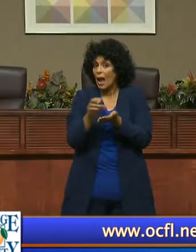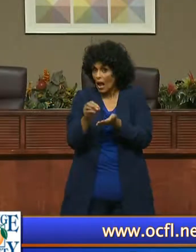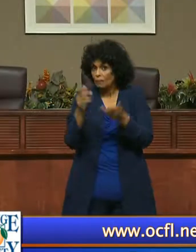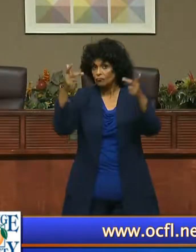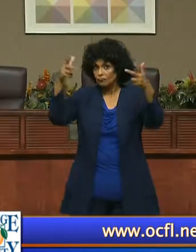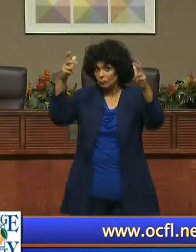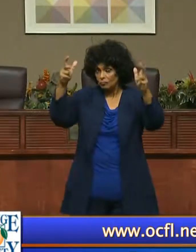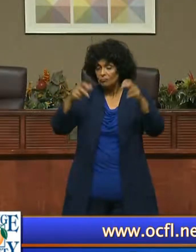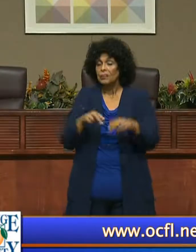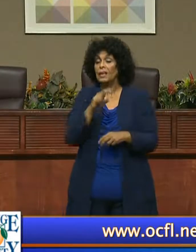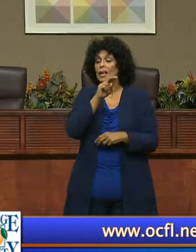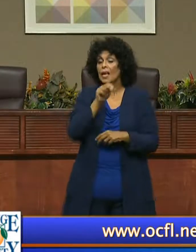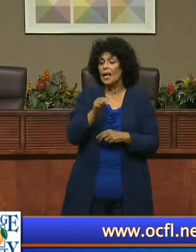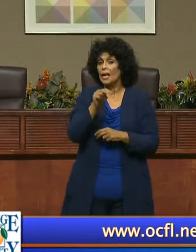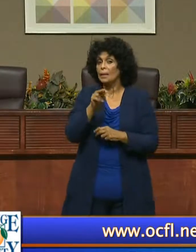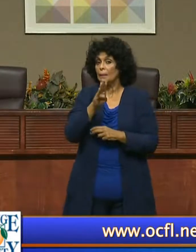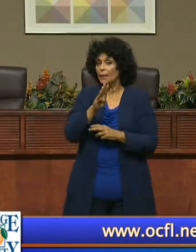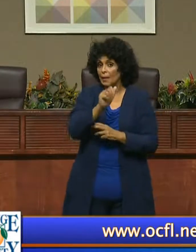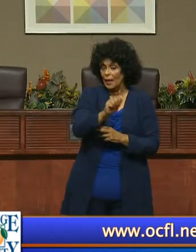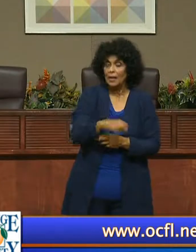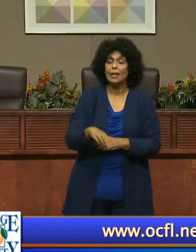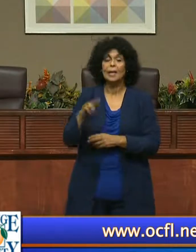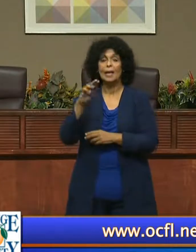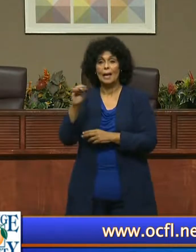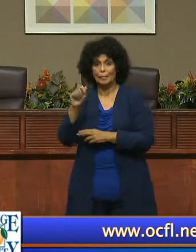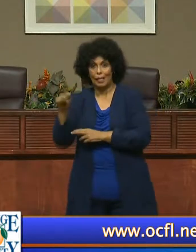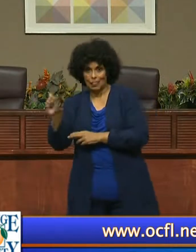seasons in Orlando next month,